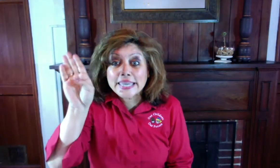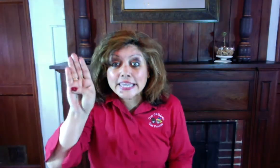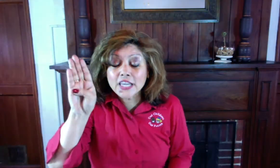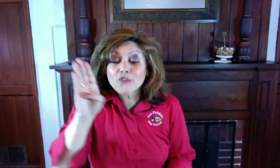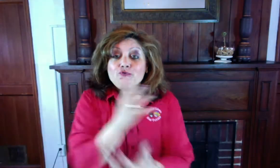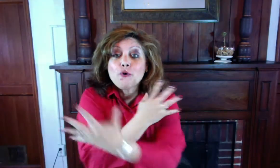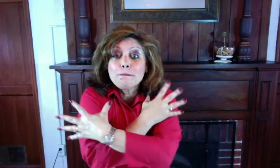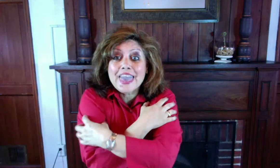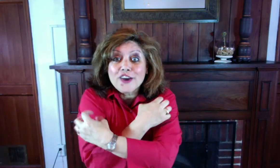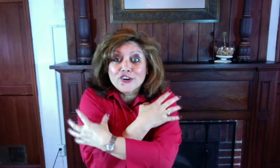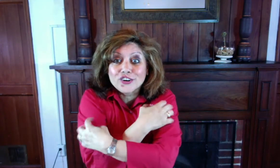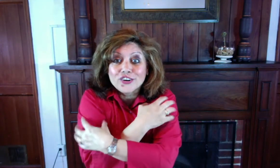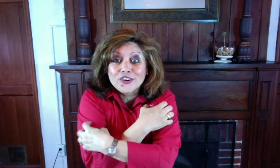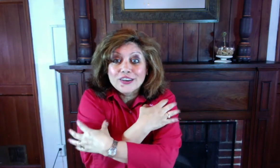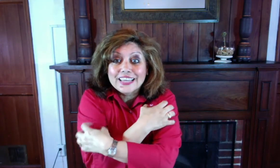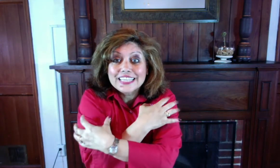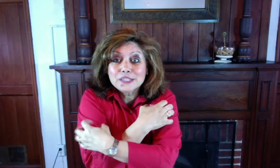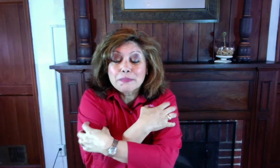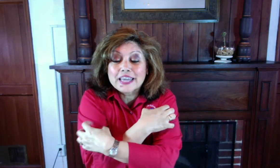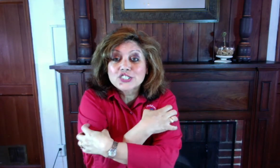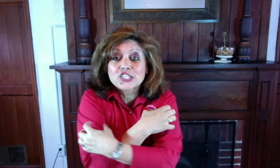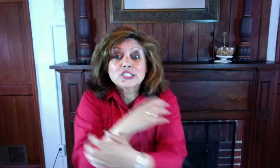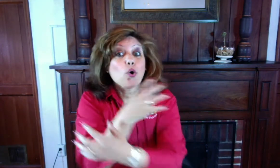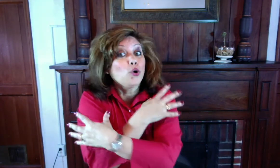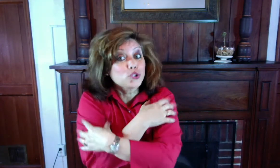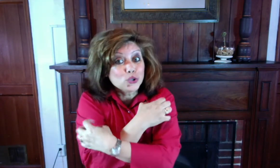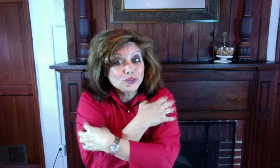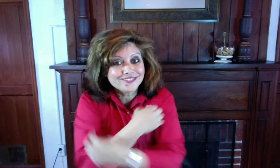B for bear, in Spanish is oso.